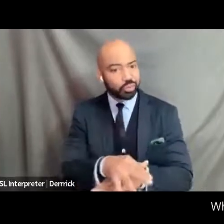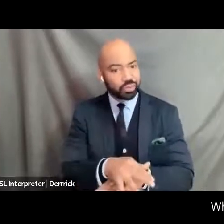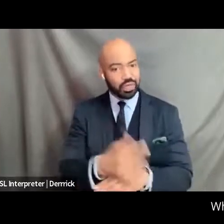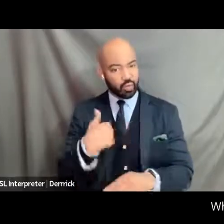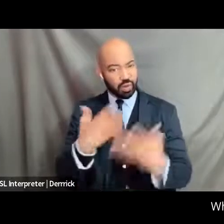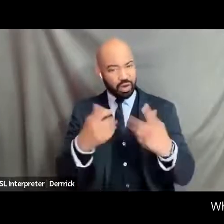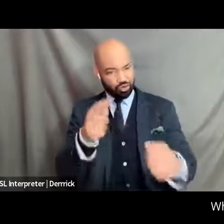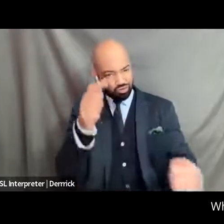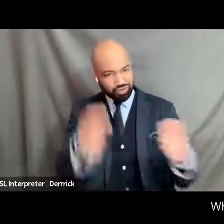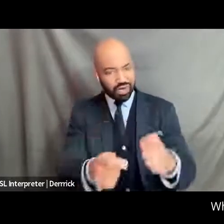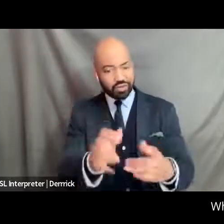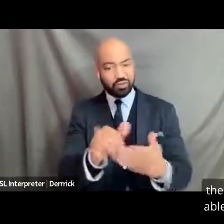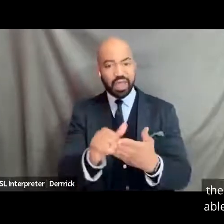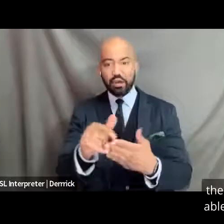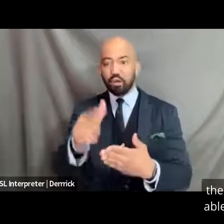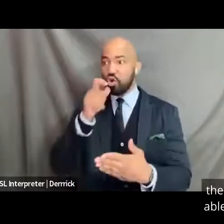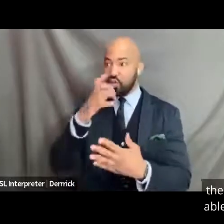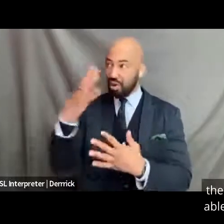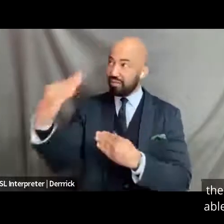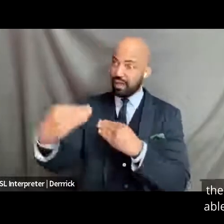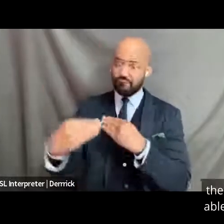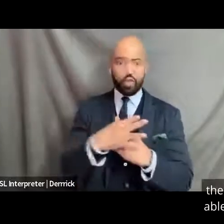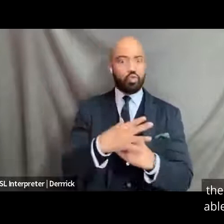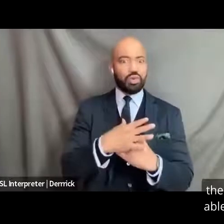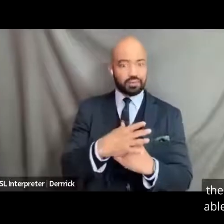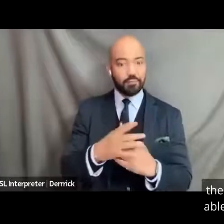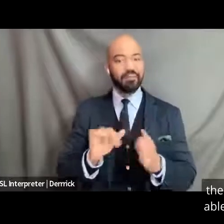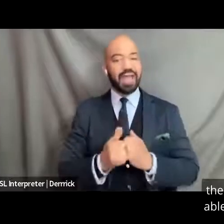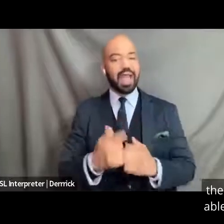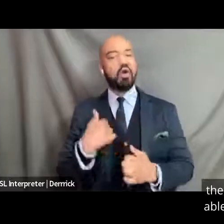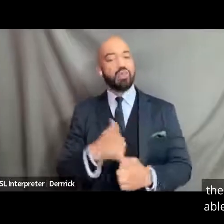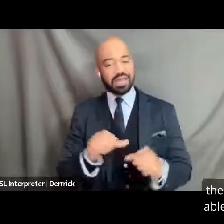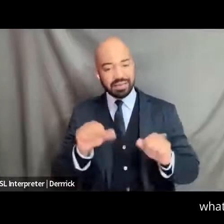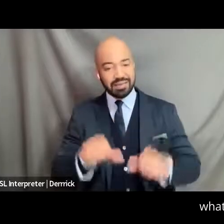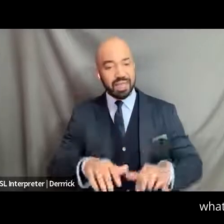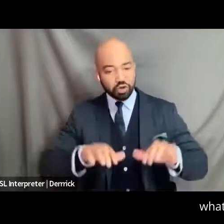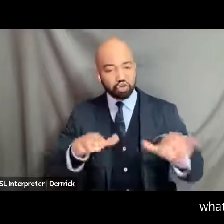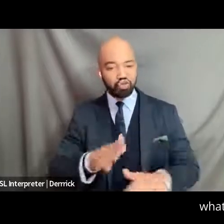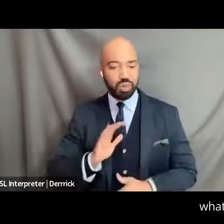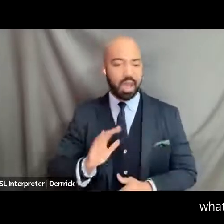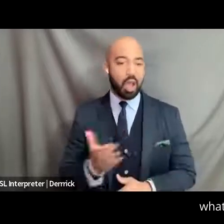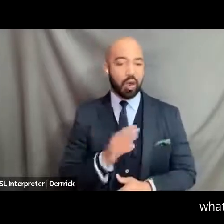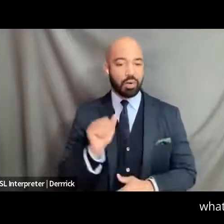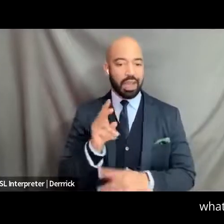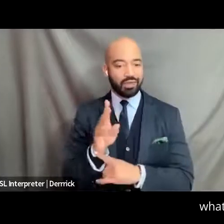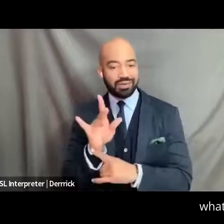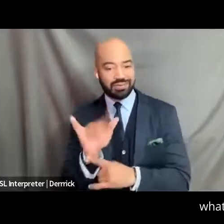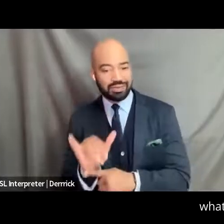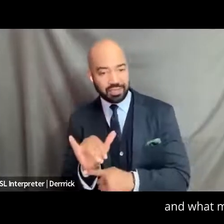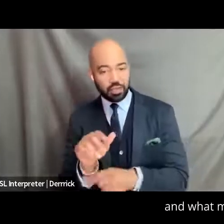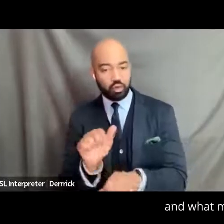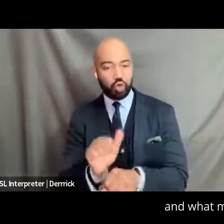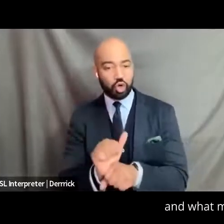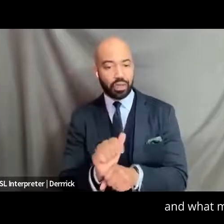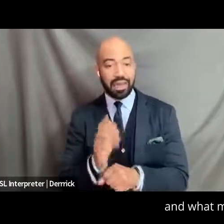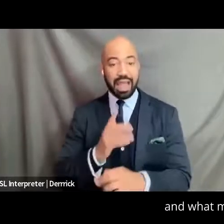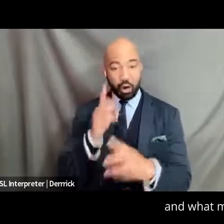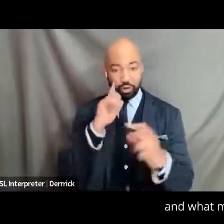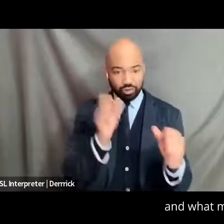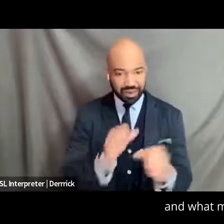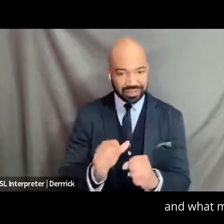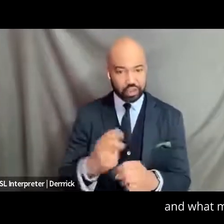he will be influencing the ways in which we are able to carry on our work what strategies we can use and what